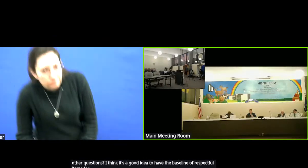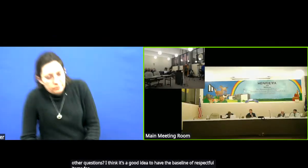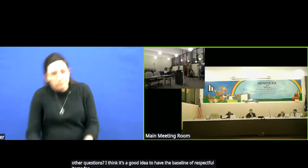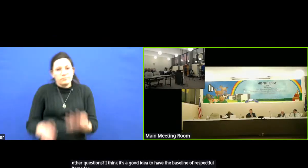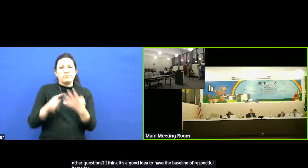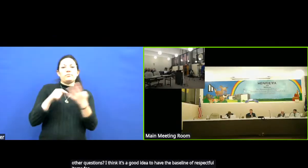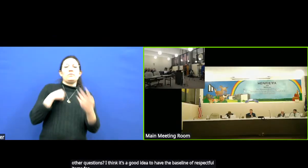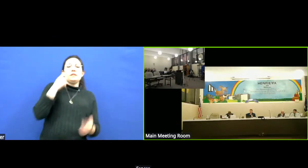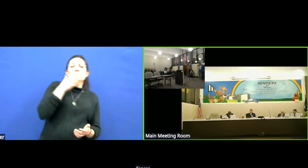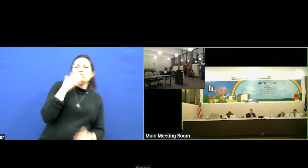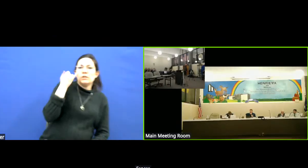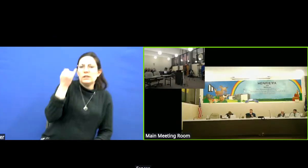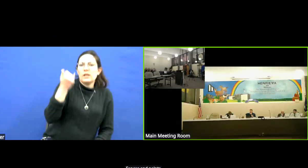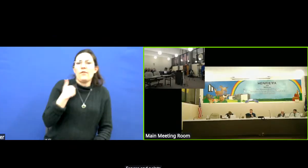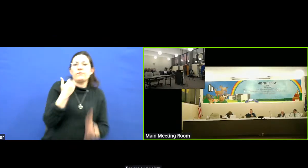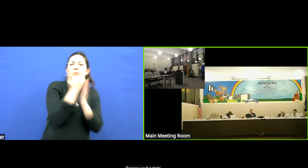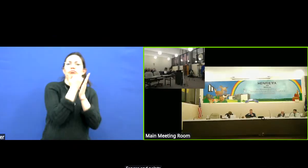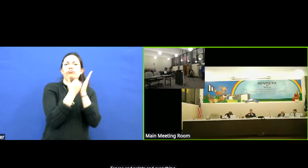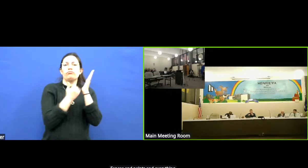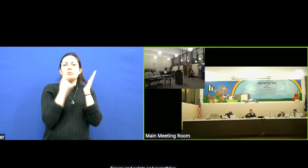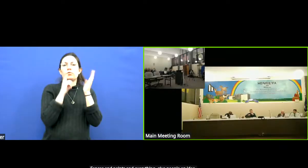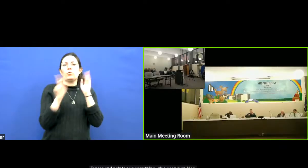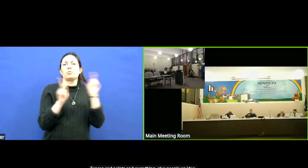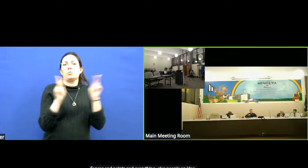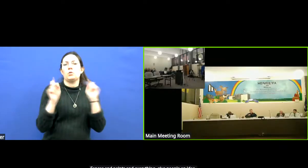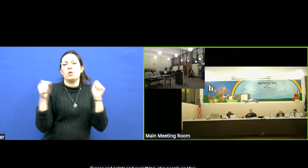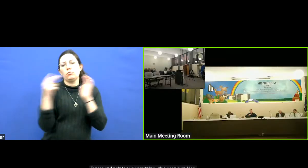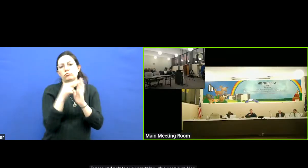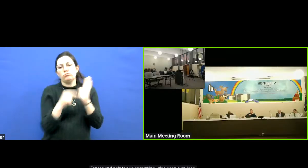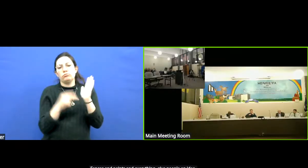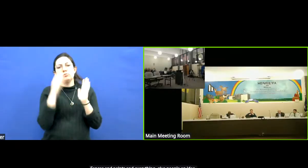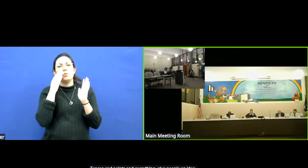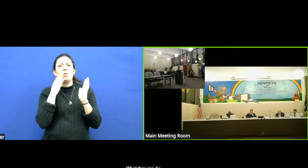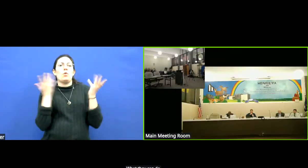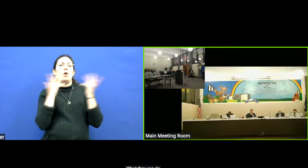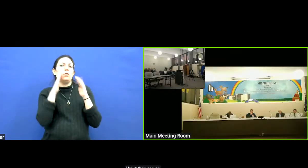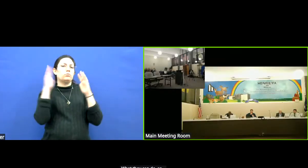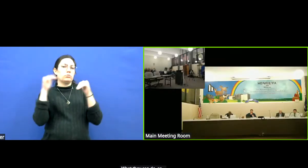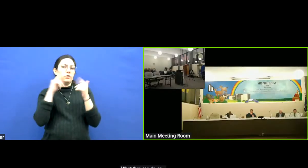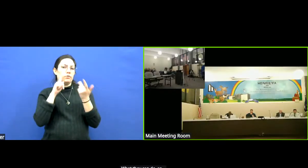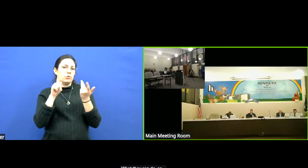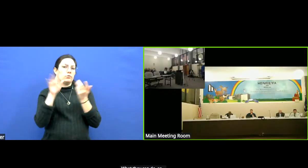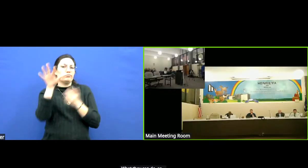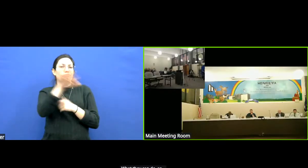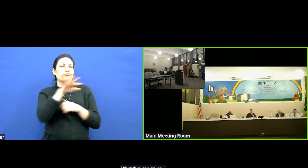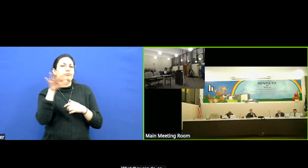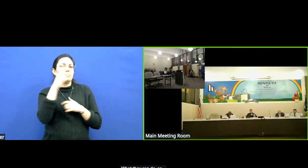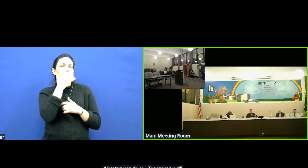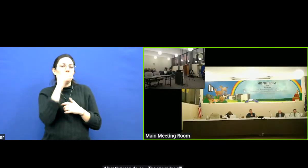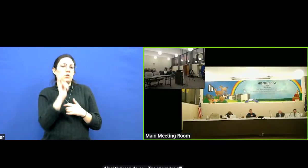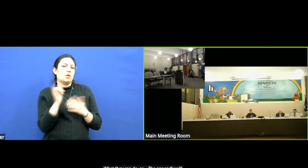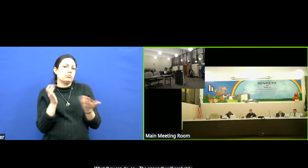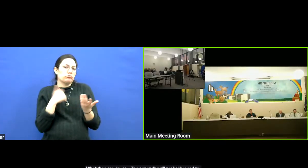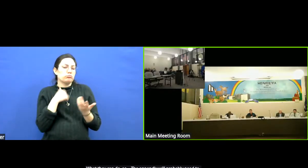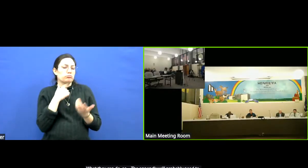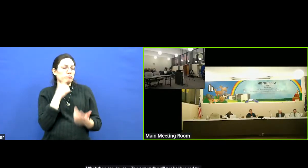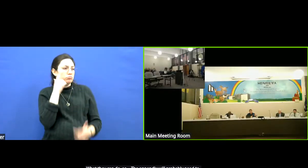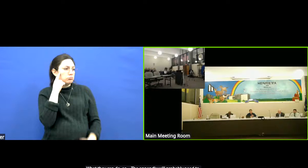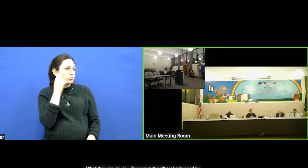fences and paints and everything, give people an idea what they can do. So that appendix will probably be really neat.